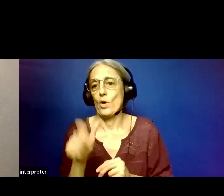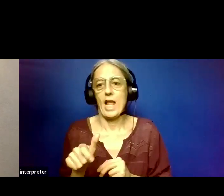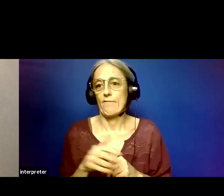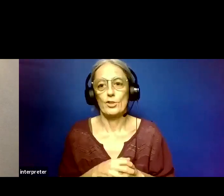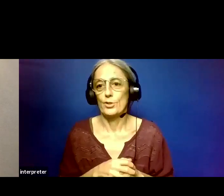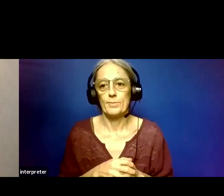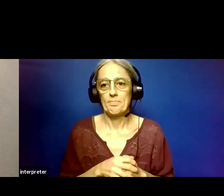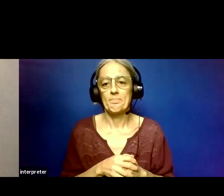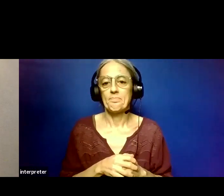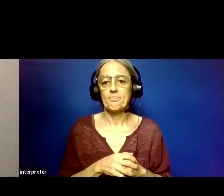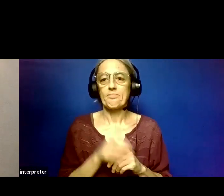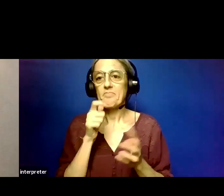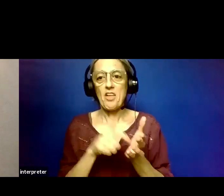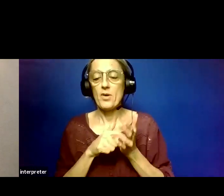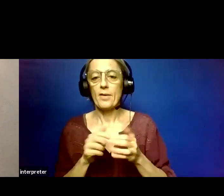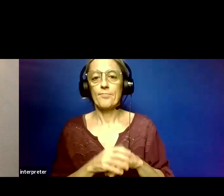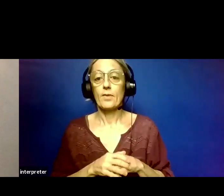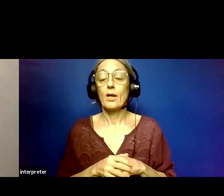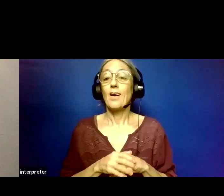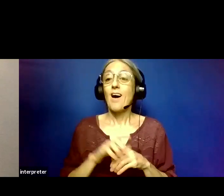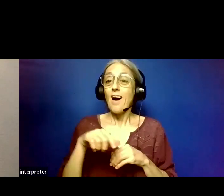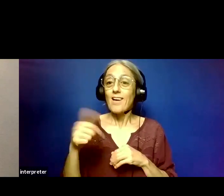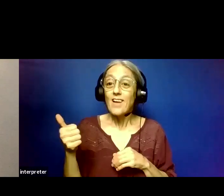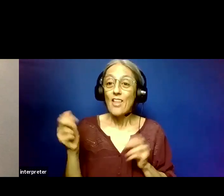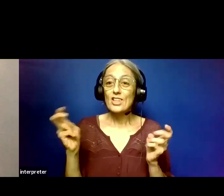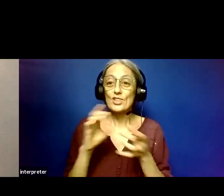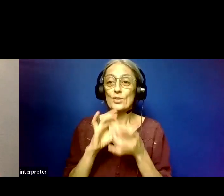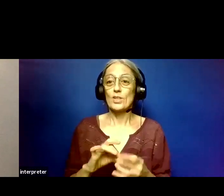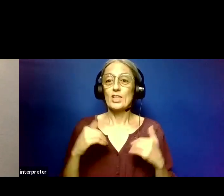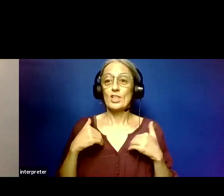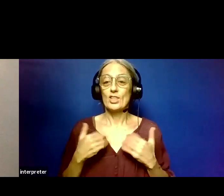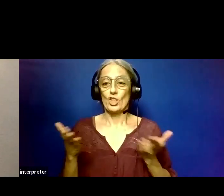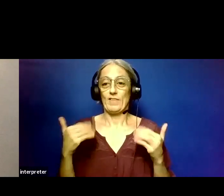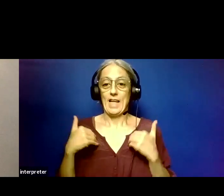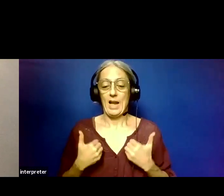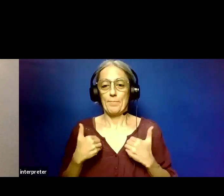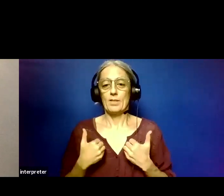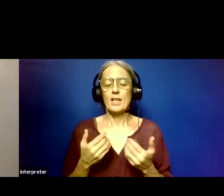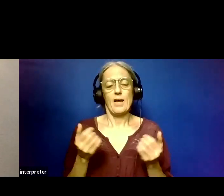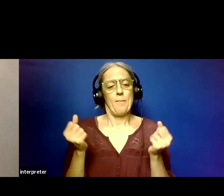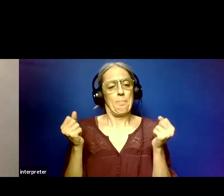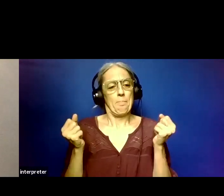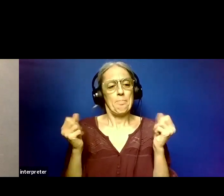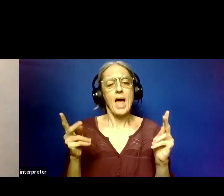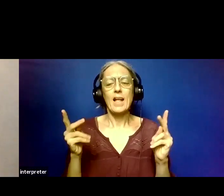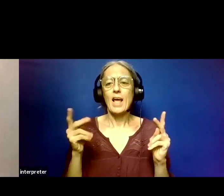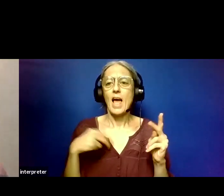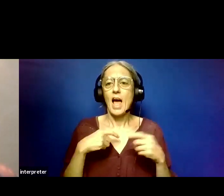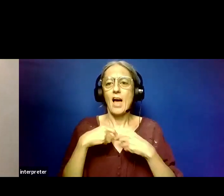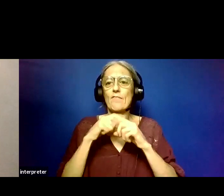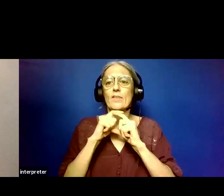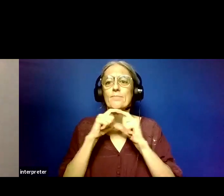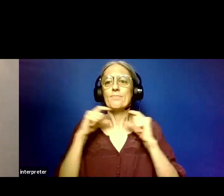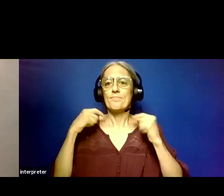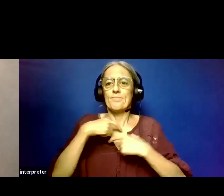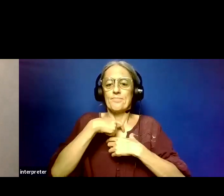tricky part of service animals. A lot of people's service animals have harnesses on them. Most people have